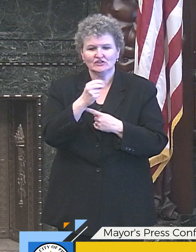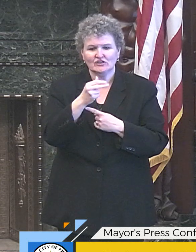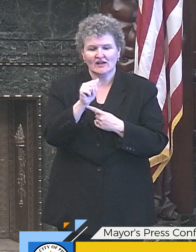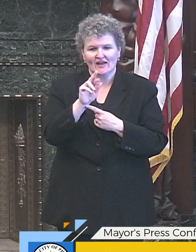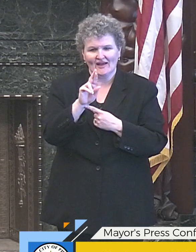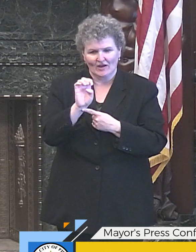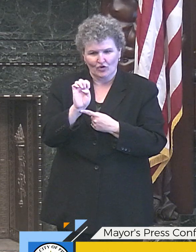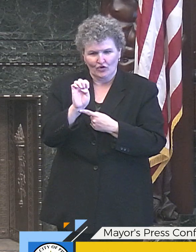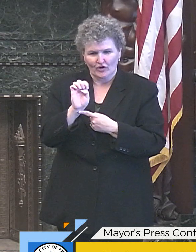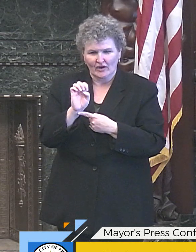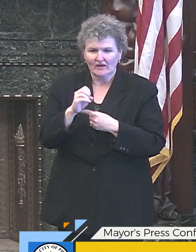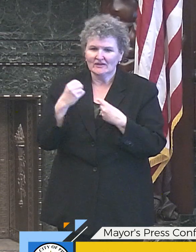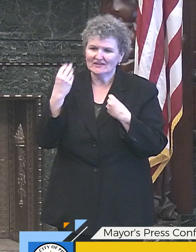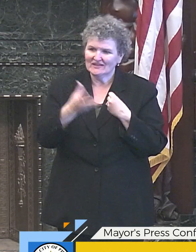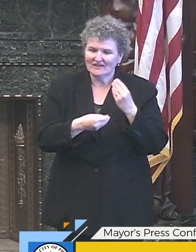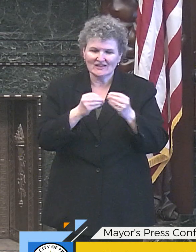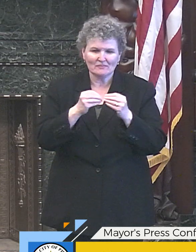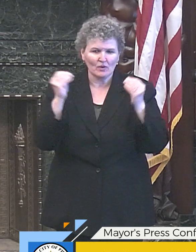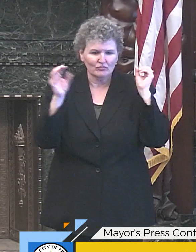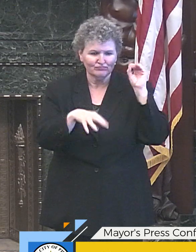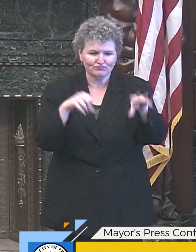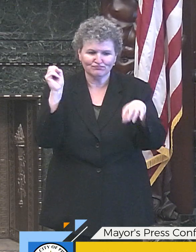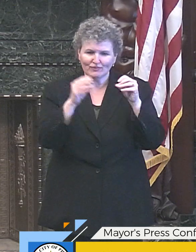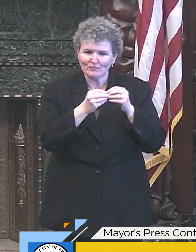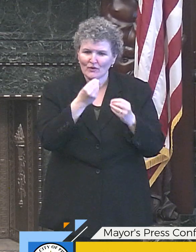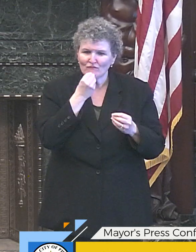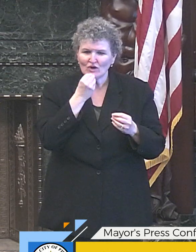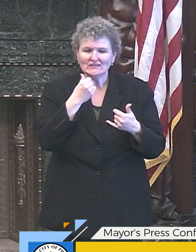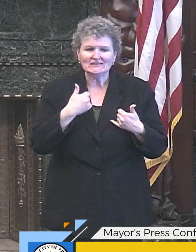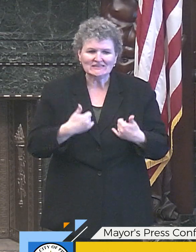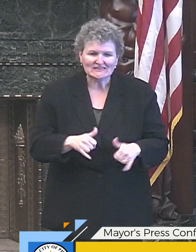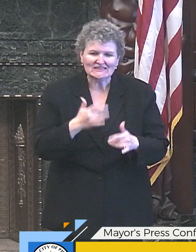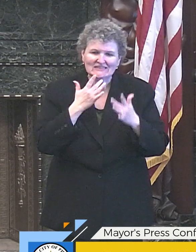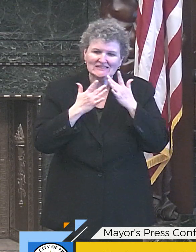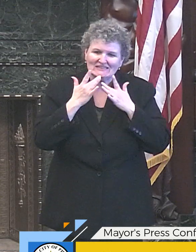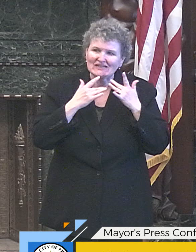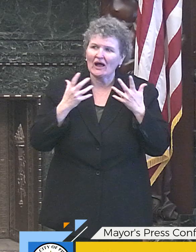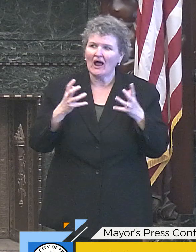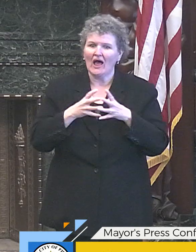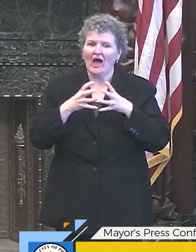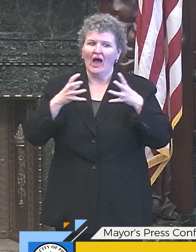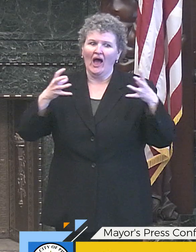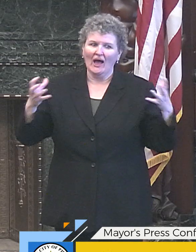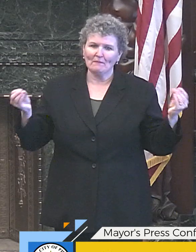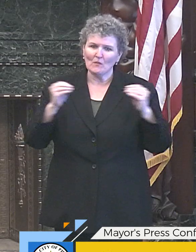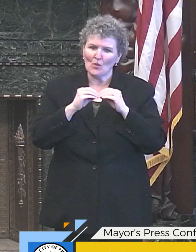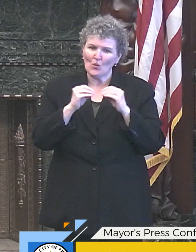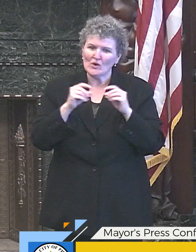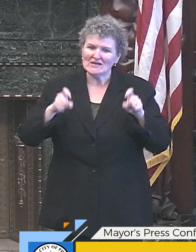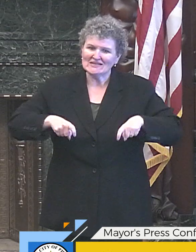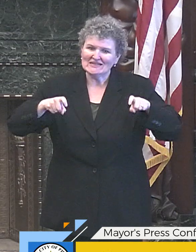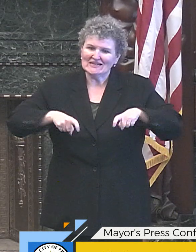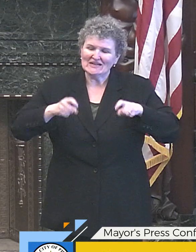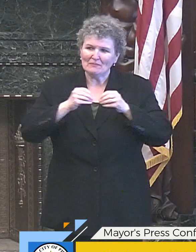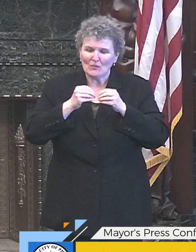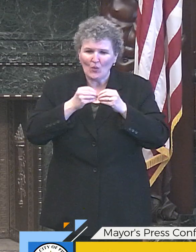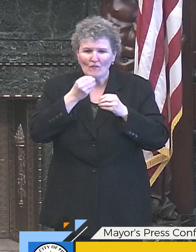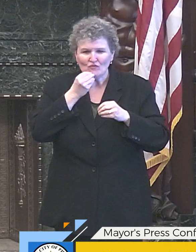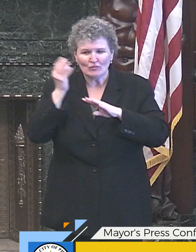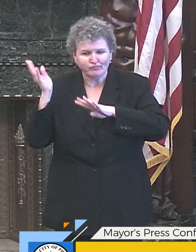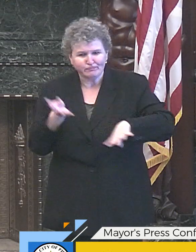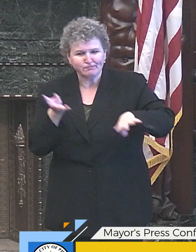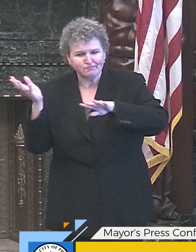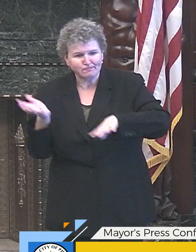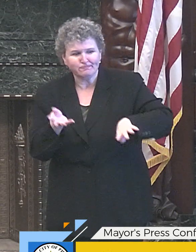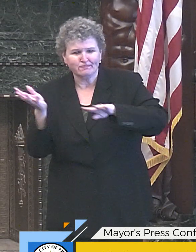this need. It's huge, and frankly, we're not going to be able to meet it by ourselves. Okay, thank you guys so much.